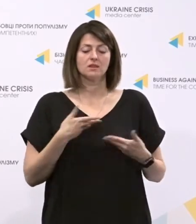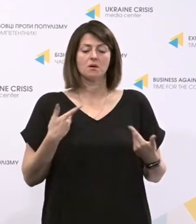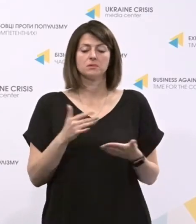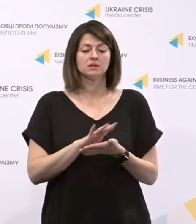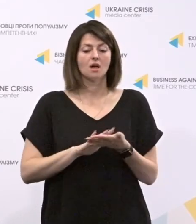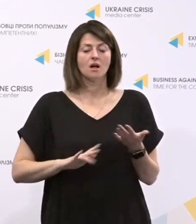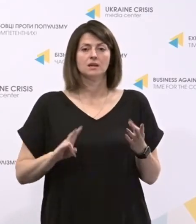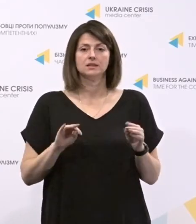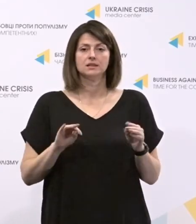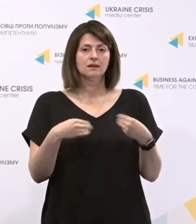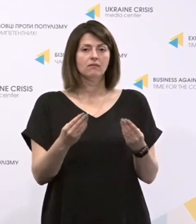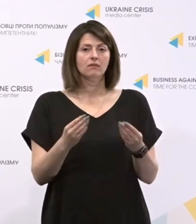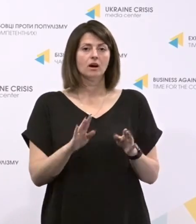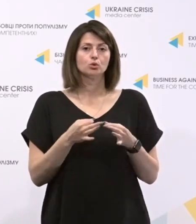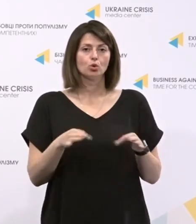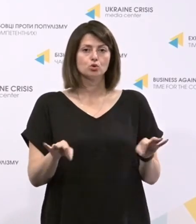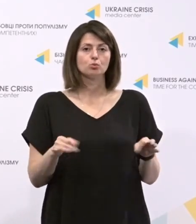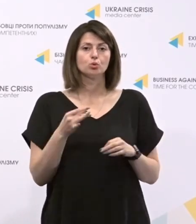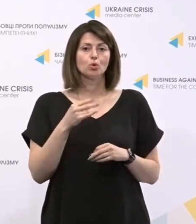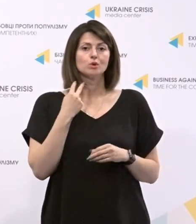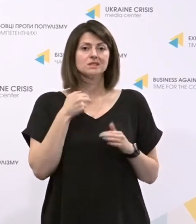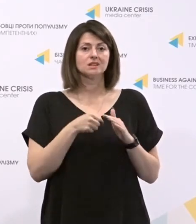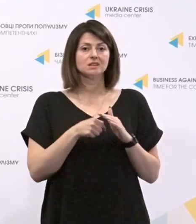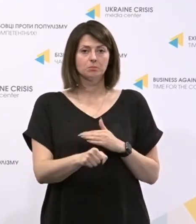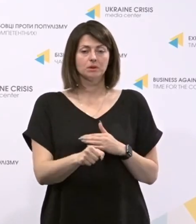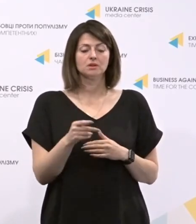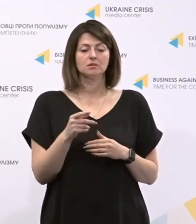detainees despite our repeated requests.